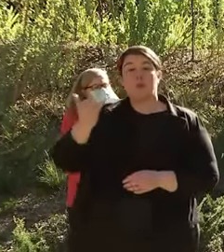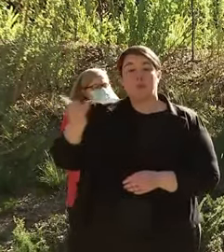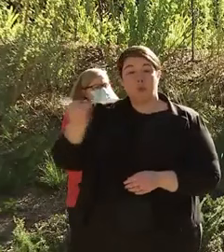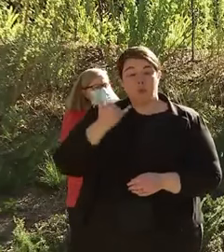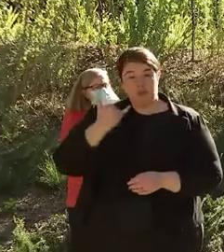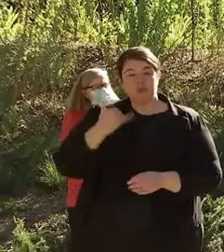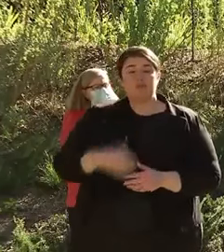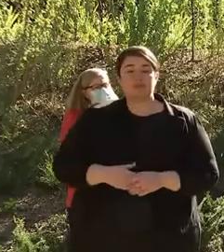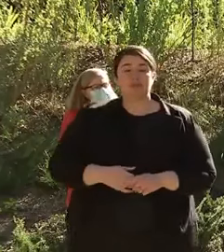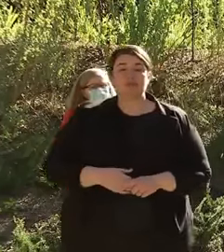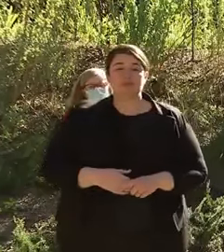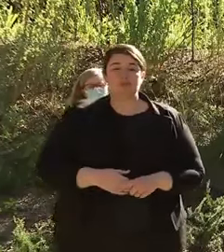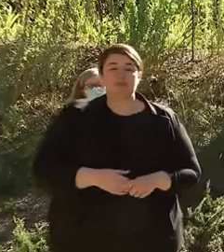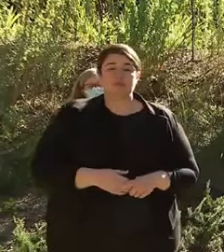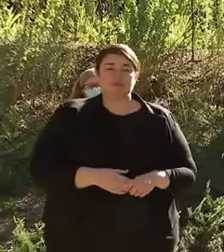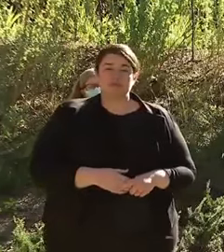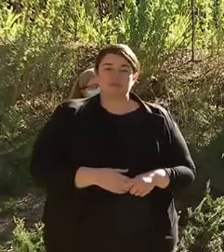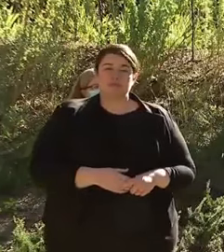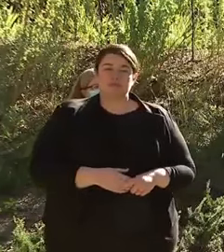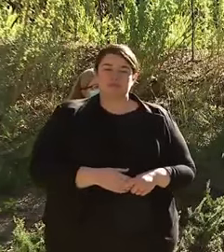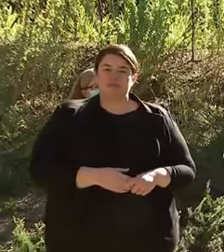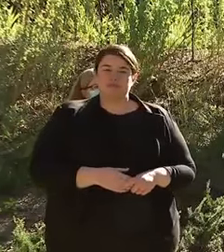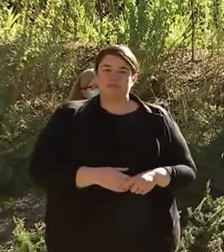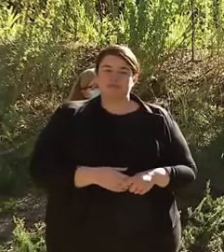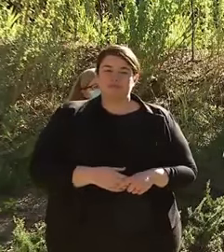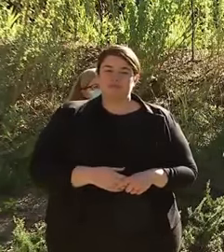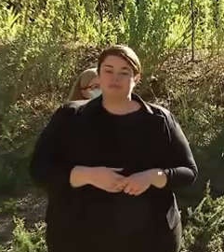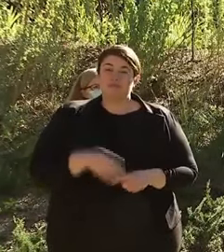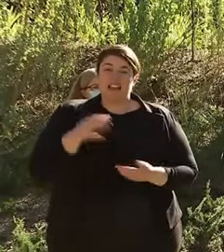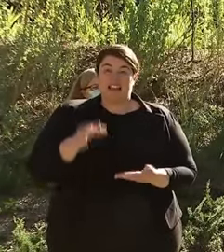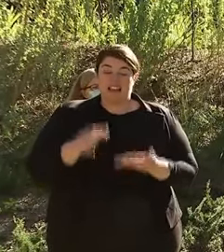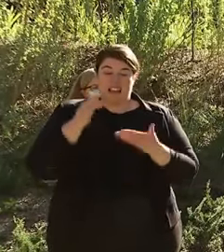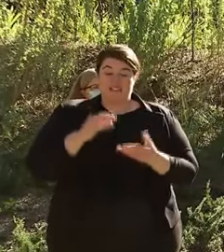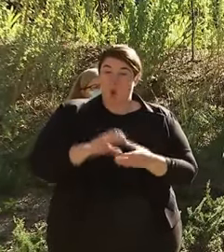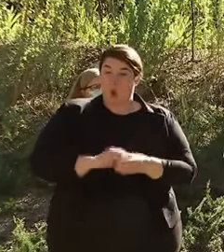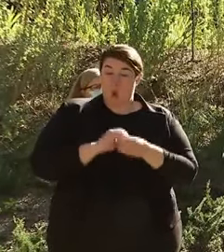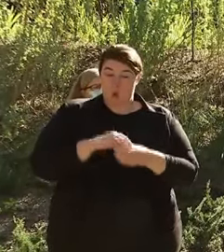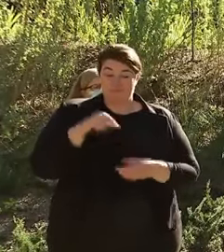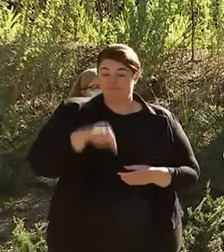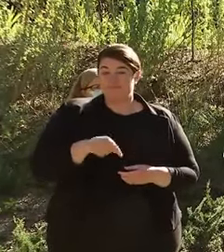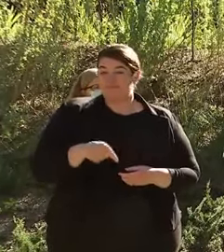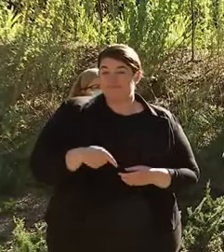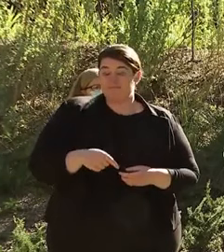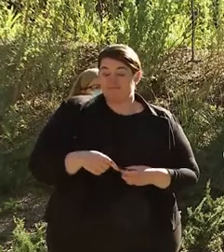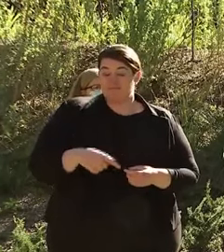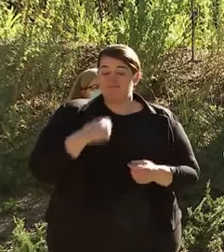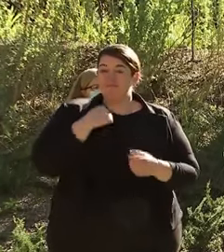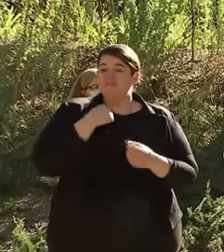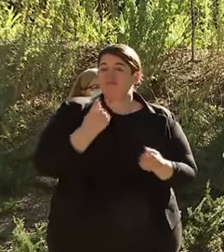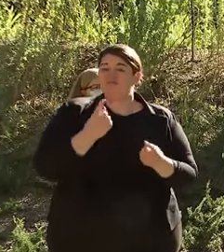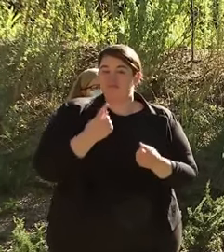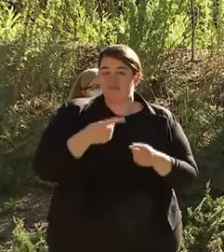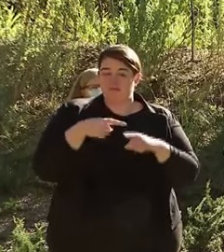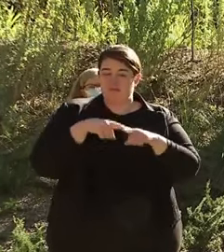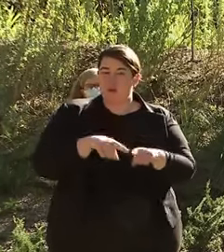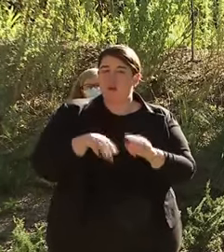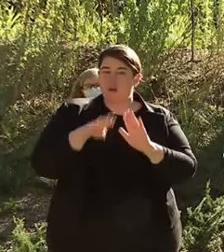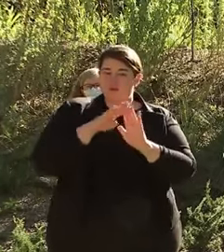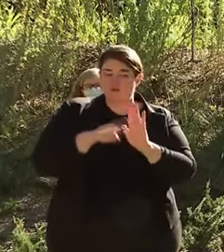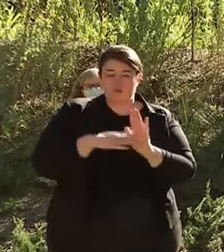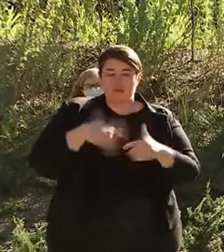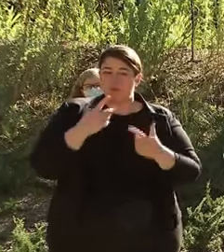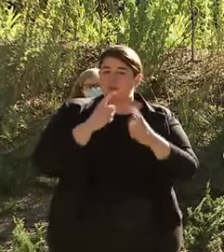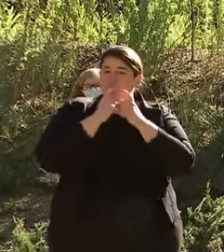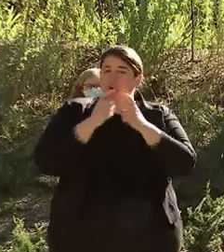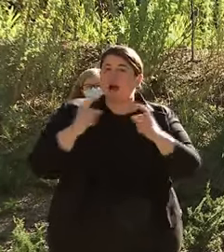cafe, and there was an absolute clear resistance of the cafe owner and those people at front of house to actually wear a